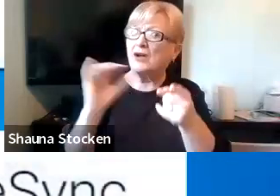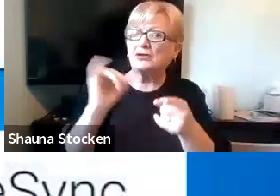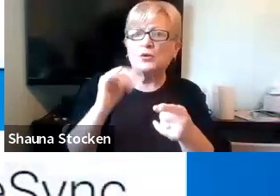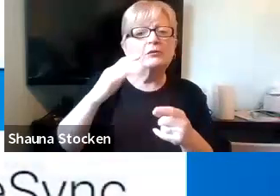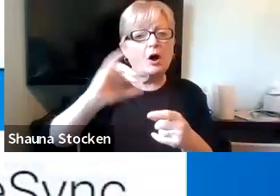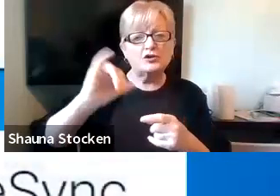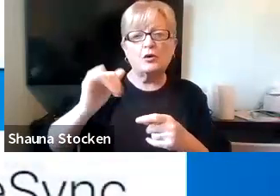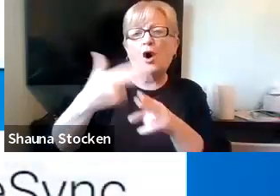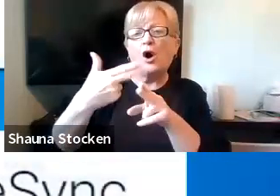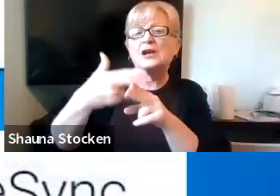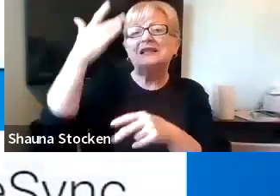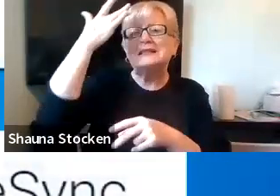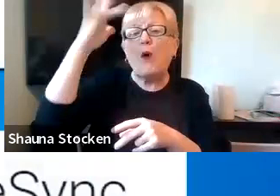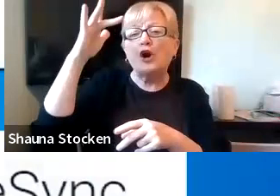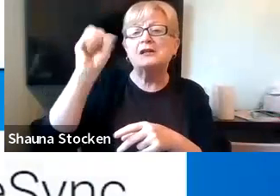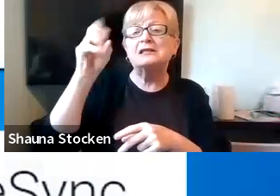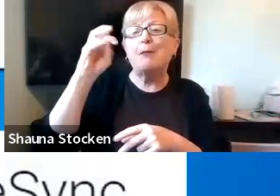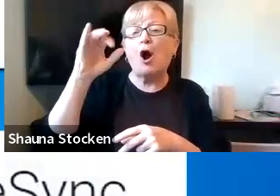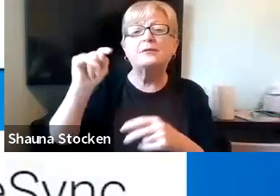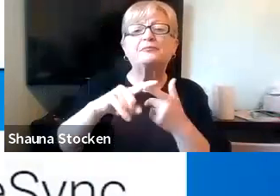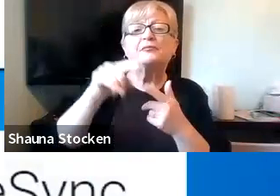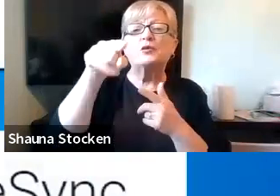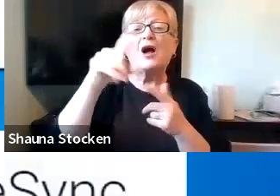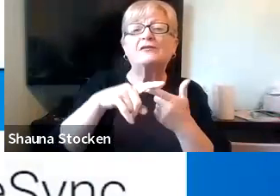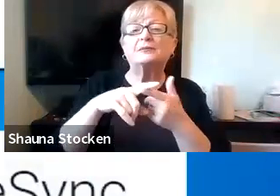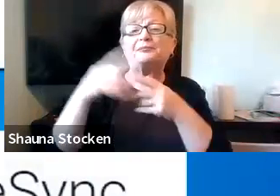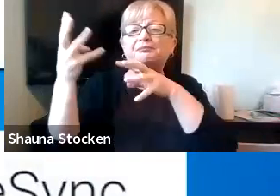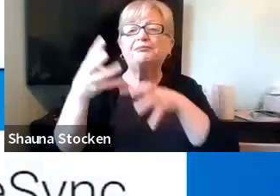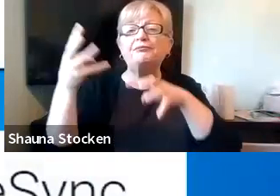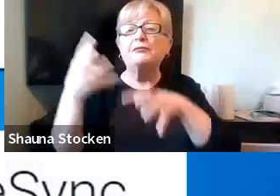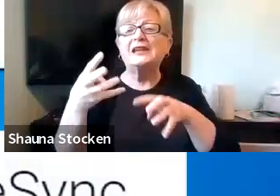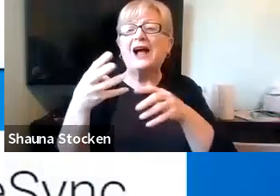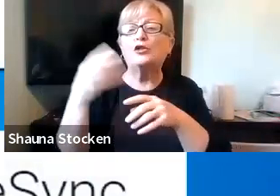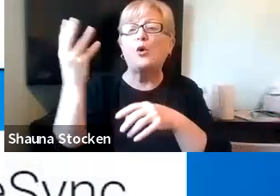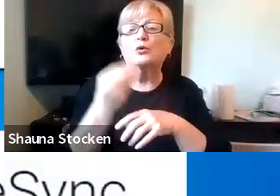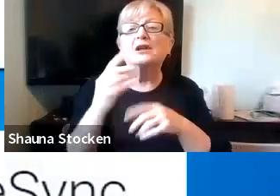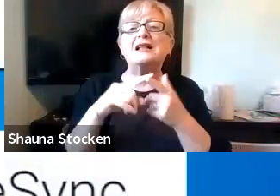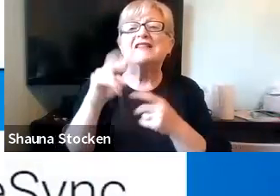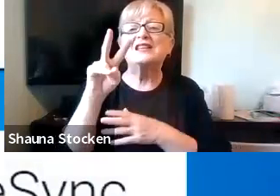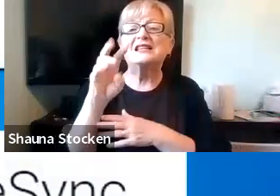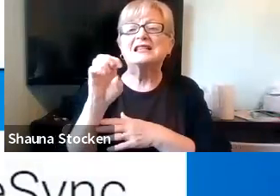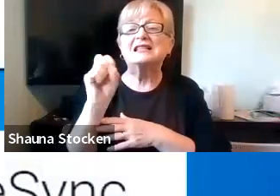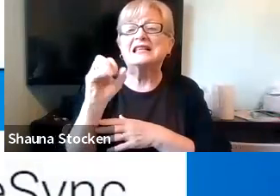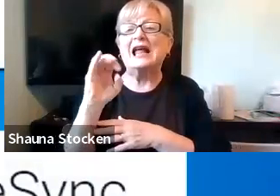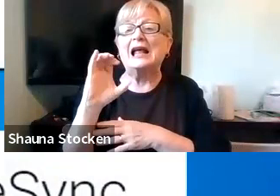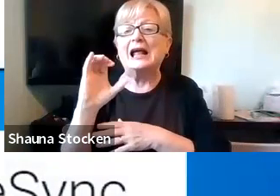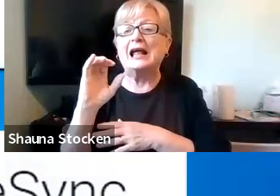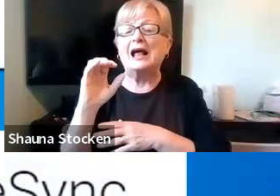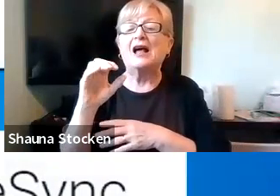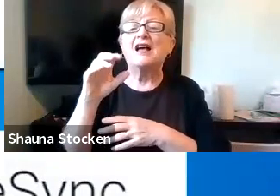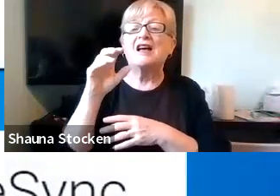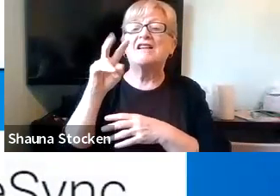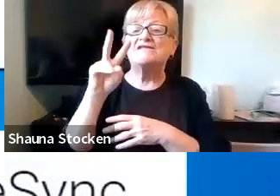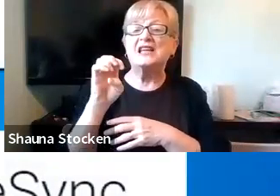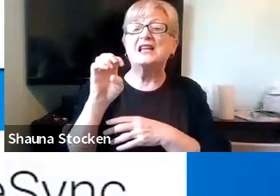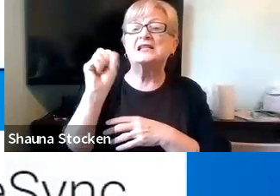You need to download the vSync app to your smartphone. You must create your own vSync account. With a vSync account, you can